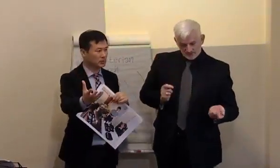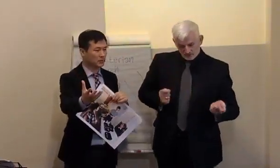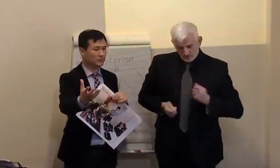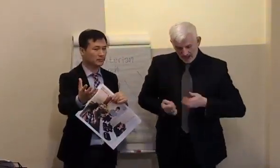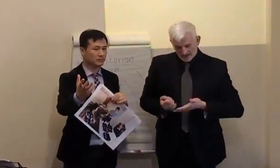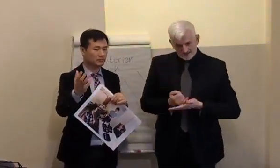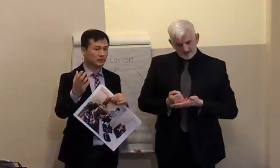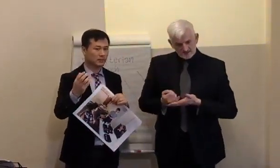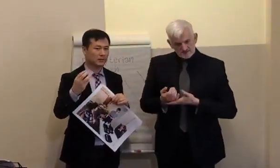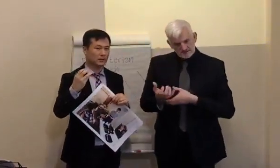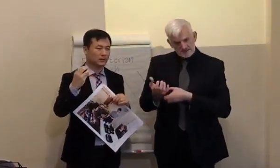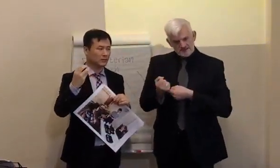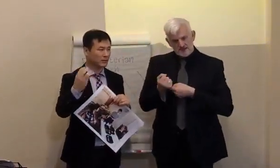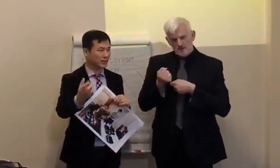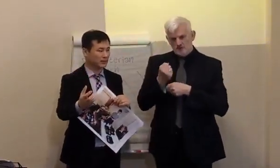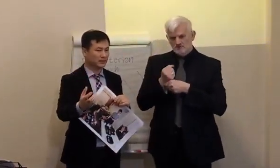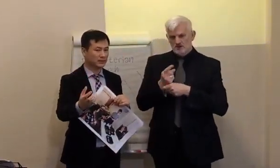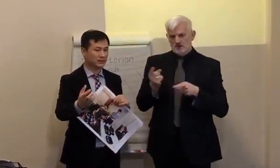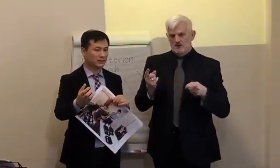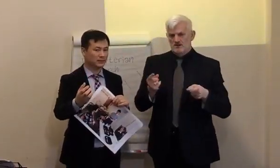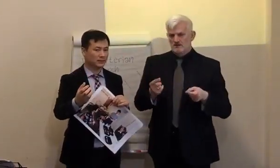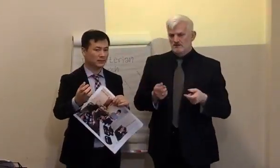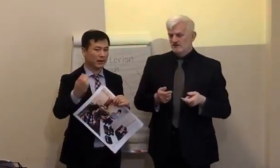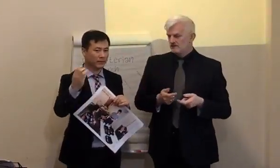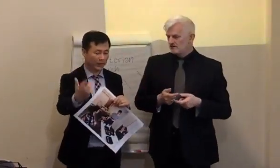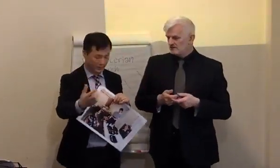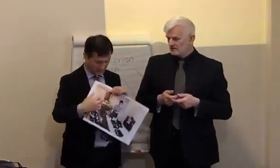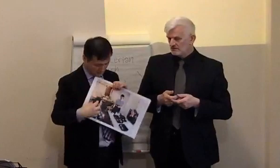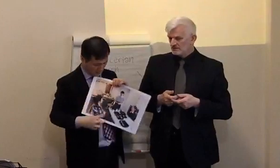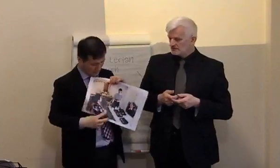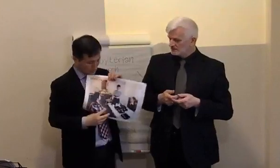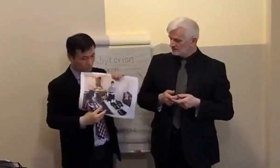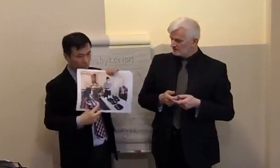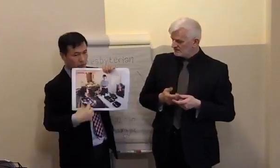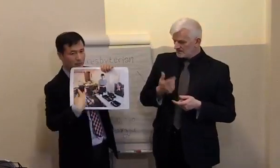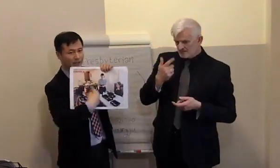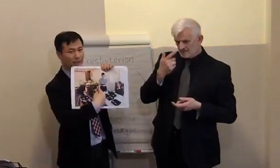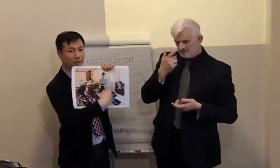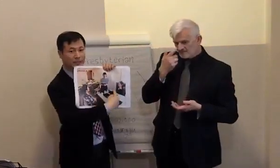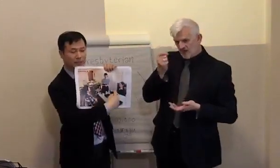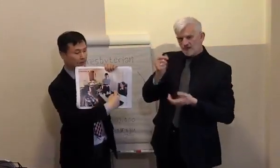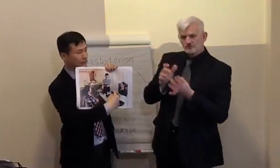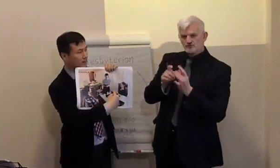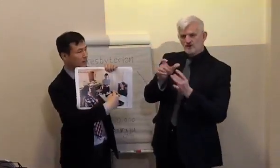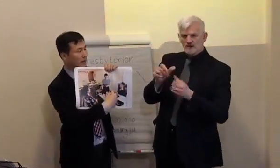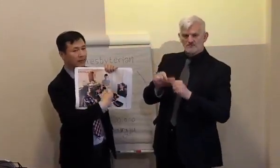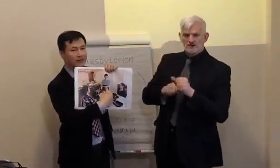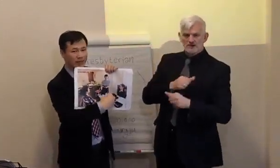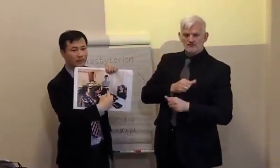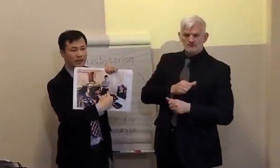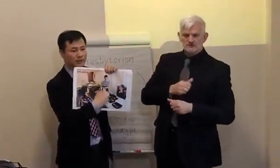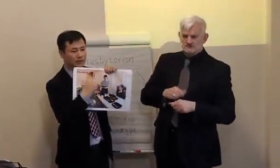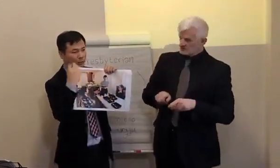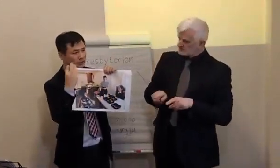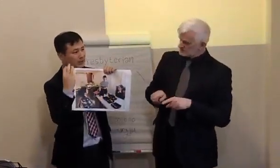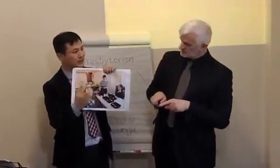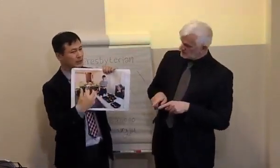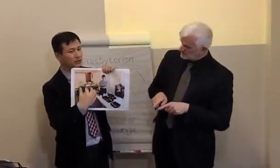gospel, Christ, by faith. So she became Christian. At the same time, she was listening to